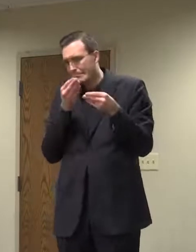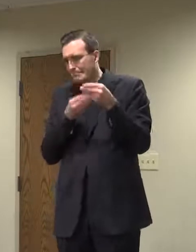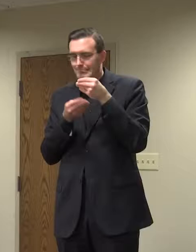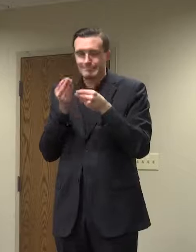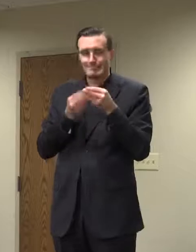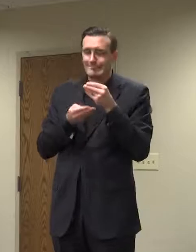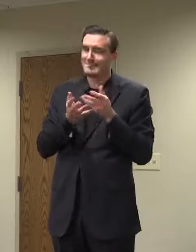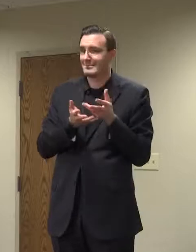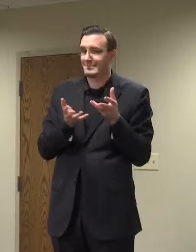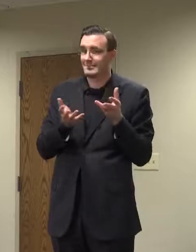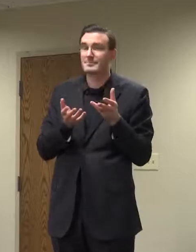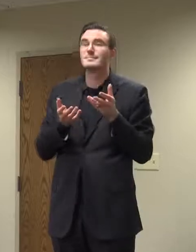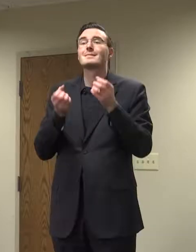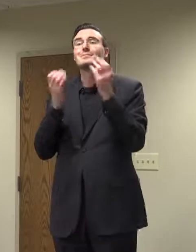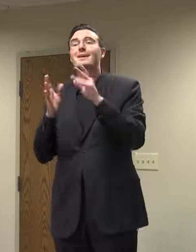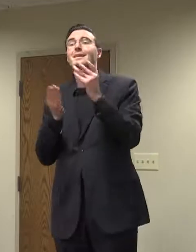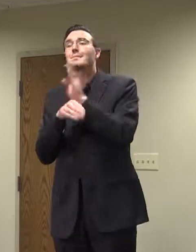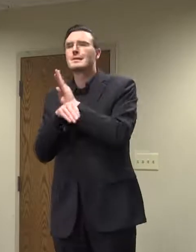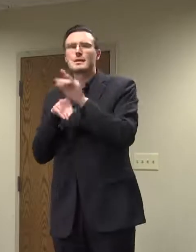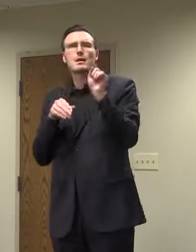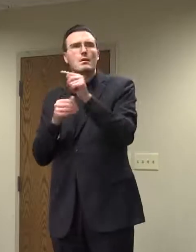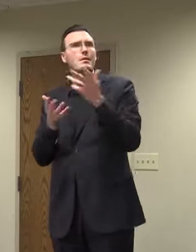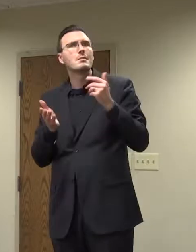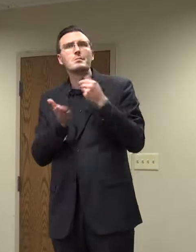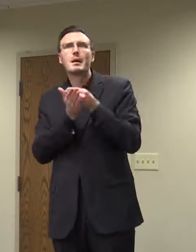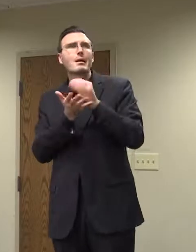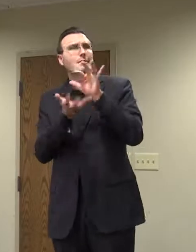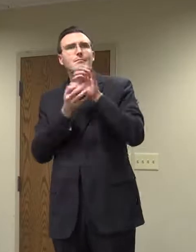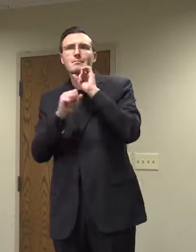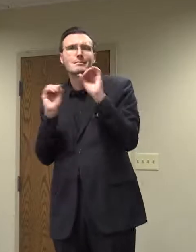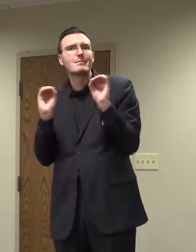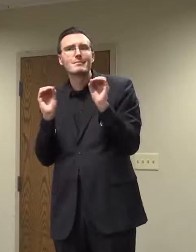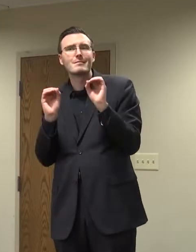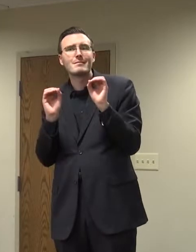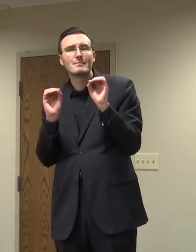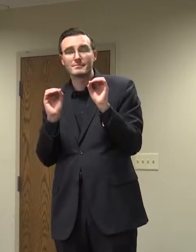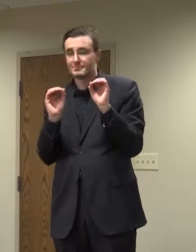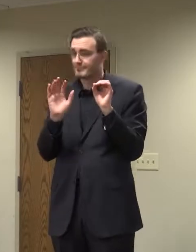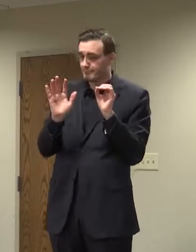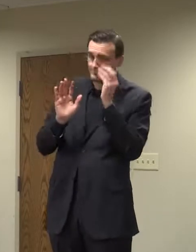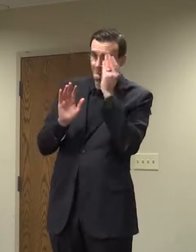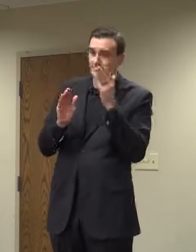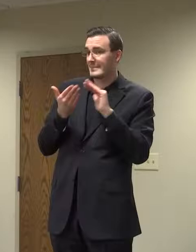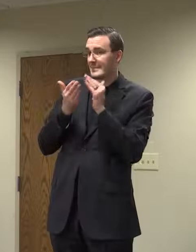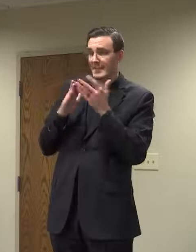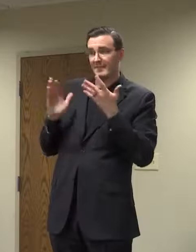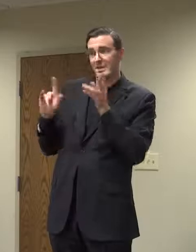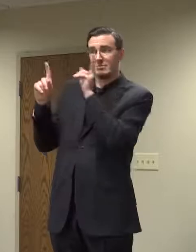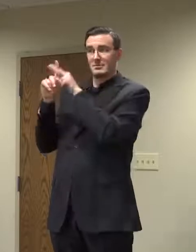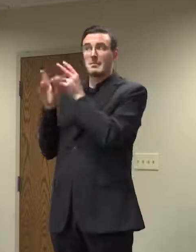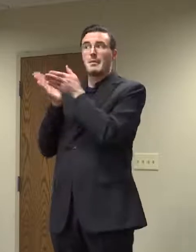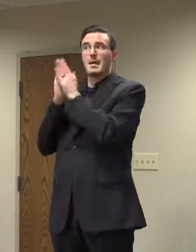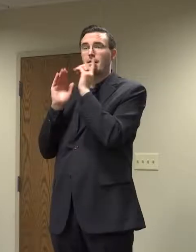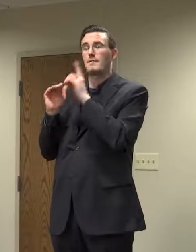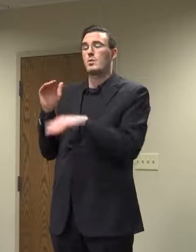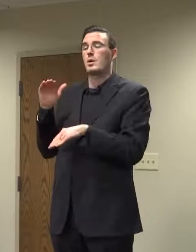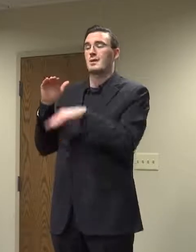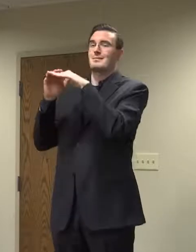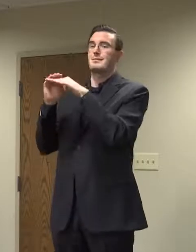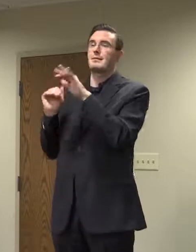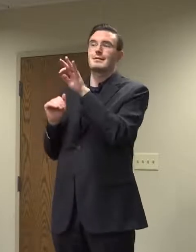were not awarded funding. I will tell you the city has filed for up to $900,000 in a grant from the state that we